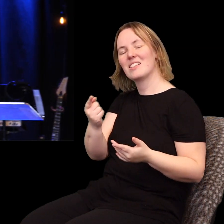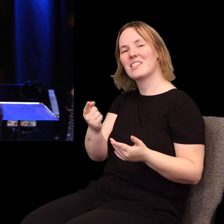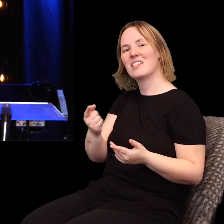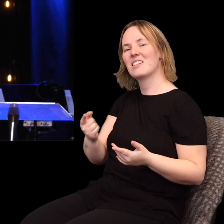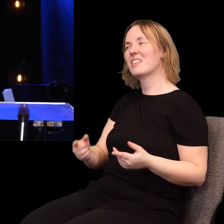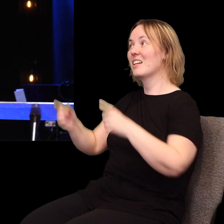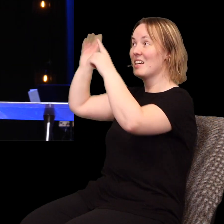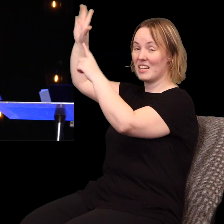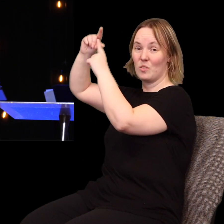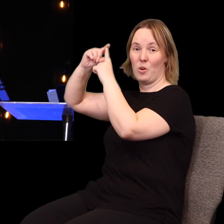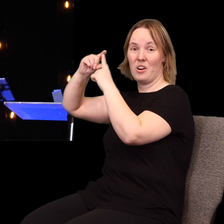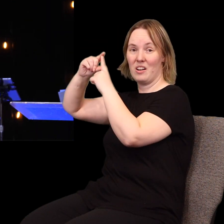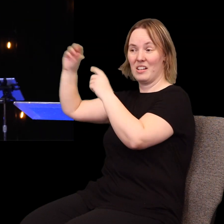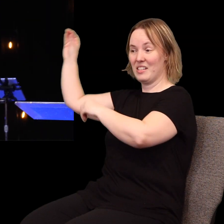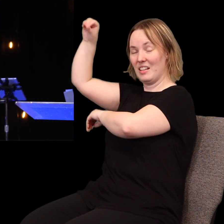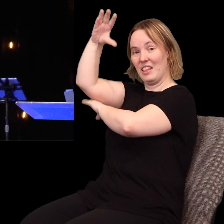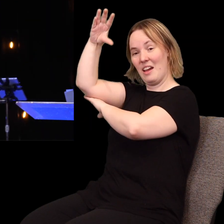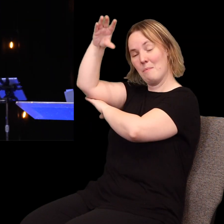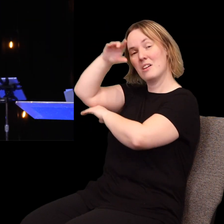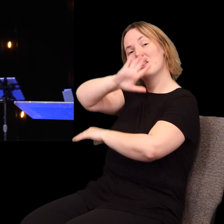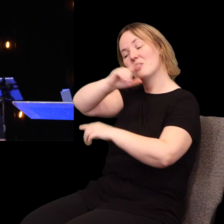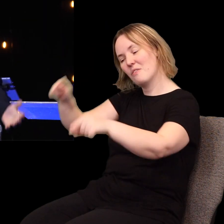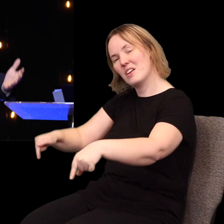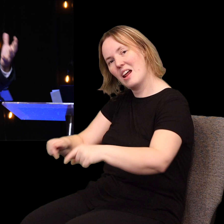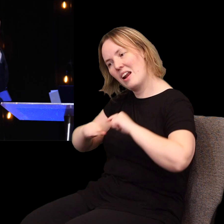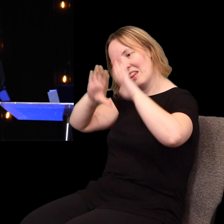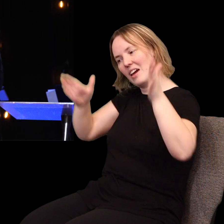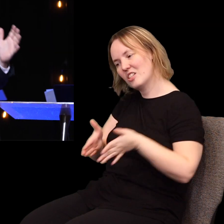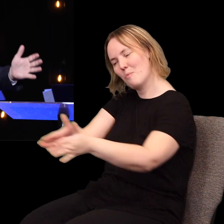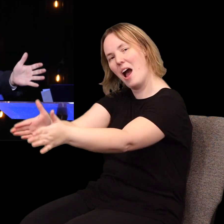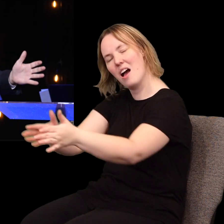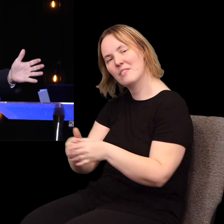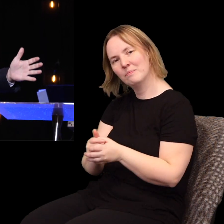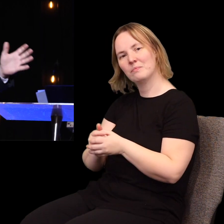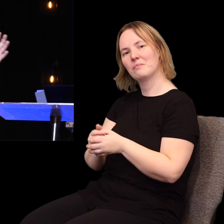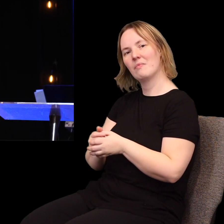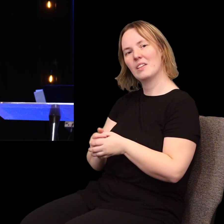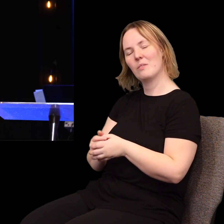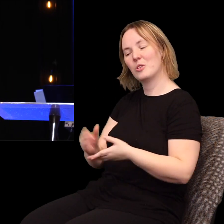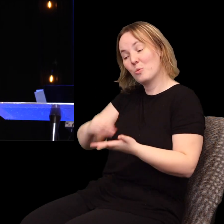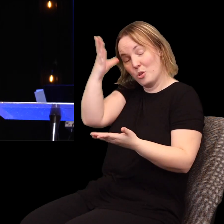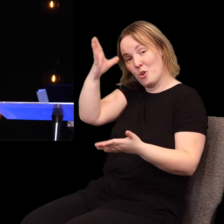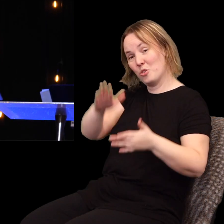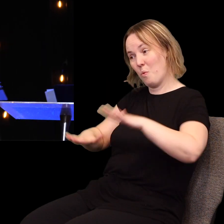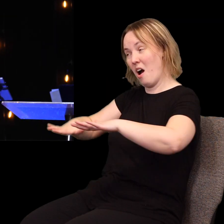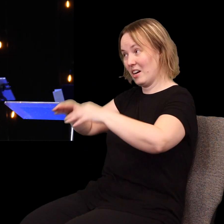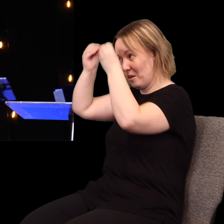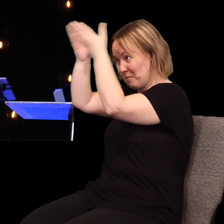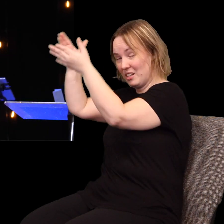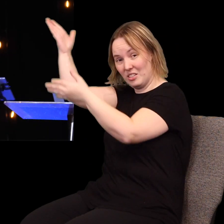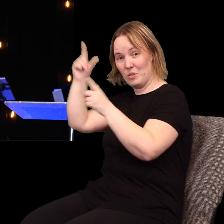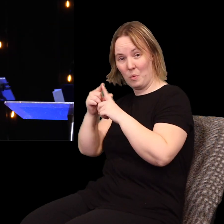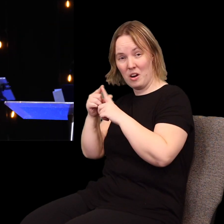My word is a lamp to your feet and a light to your pathway. In other words, when you learn to walk